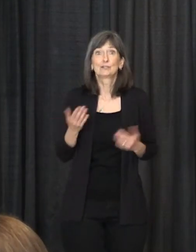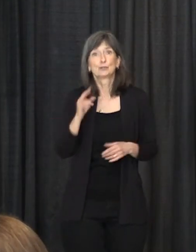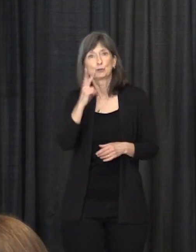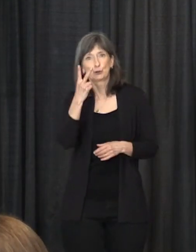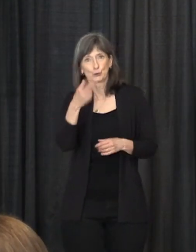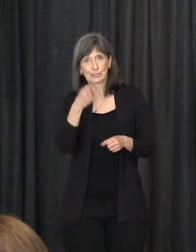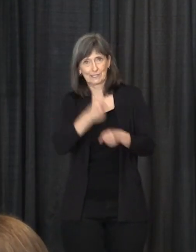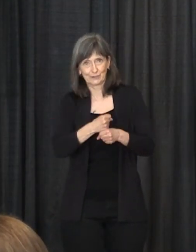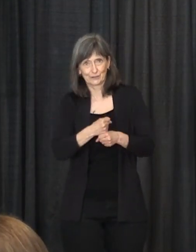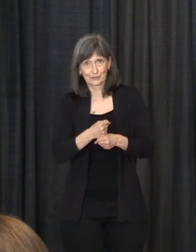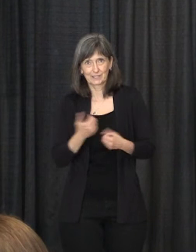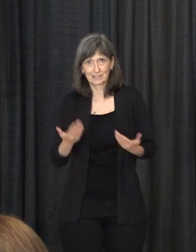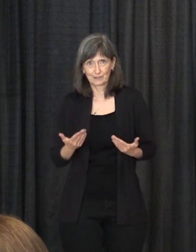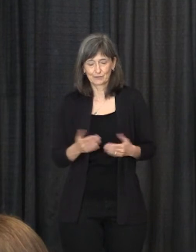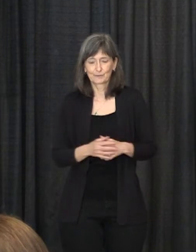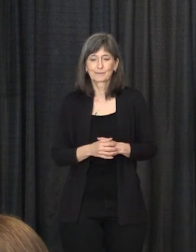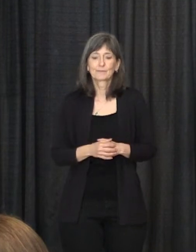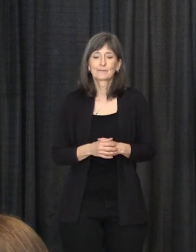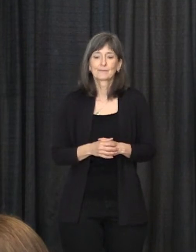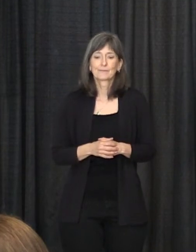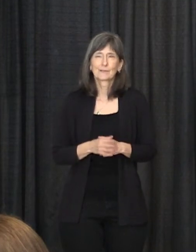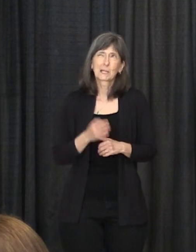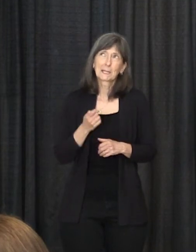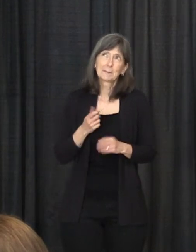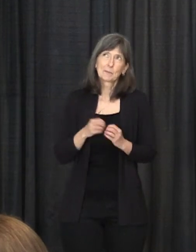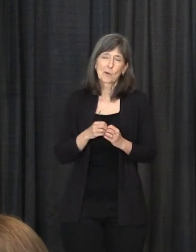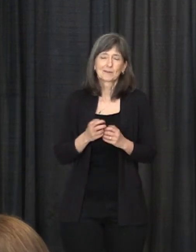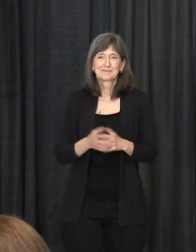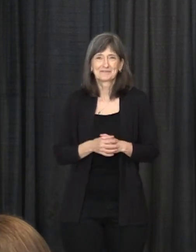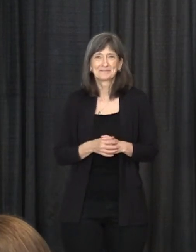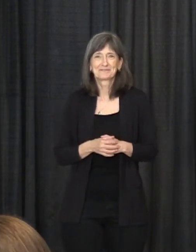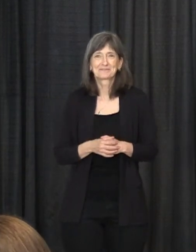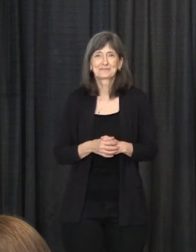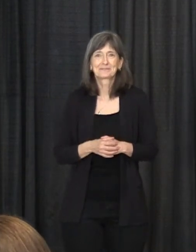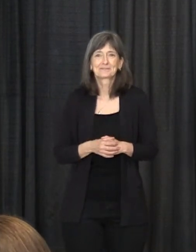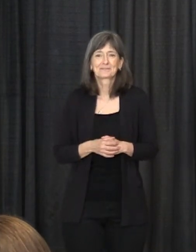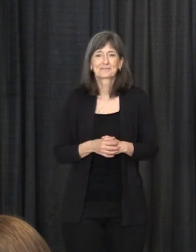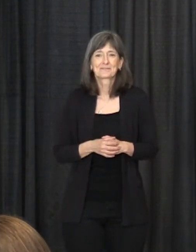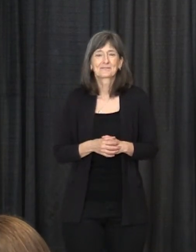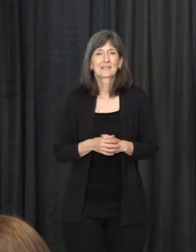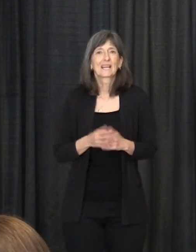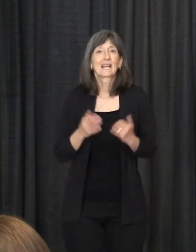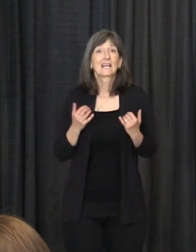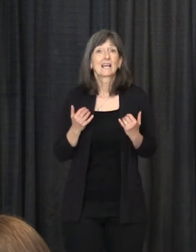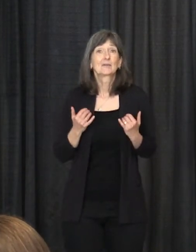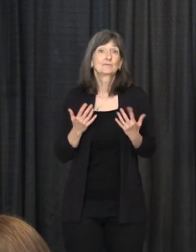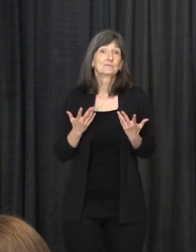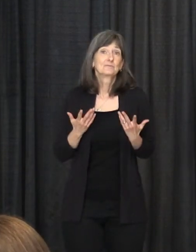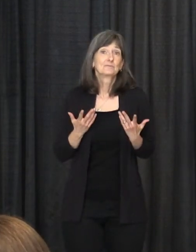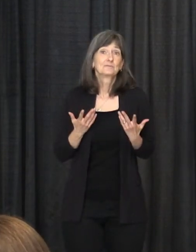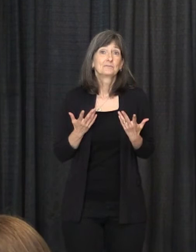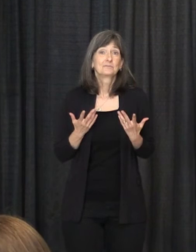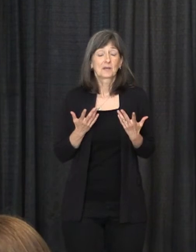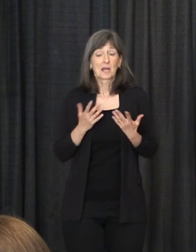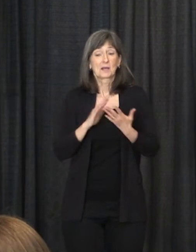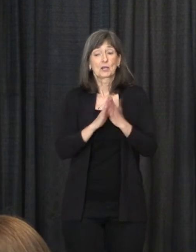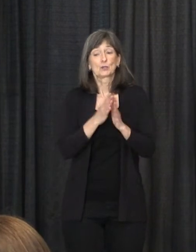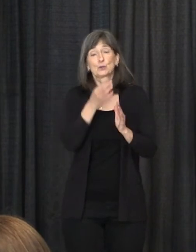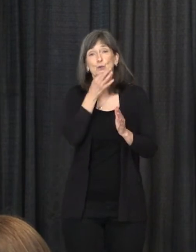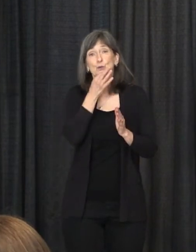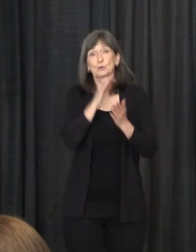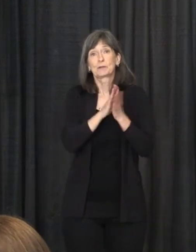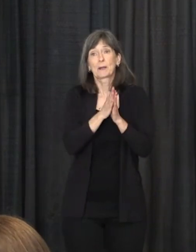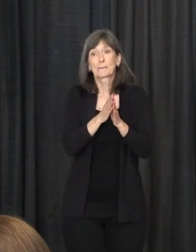years, a little over 2 years actually, and I'm on my way to receive my permanent residency